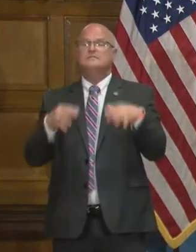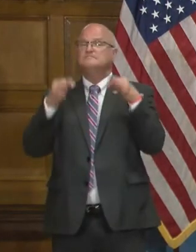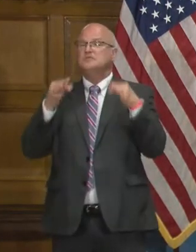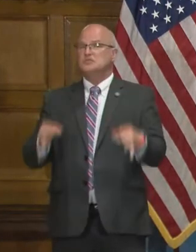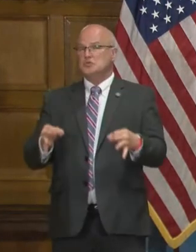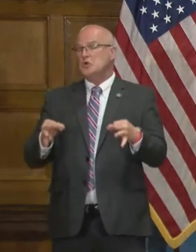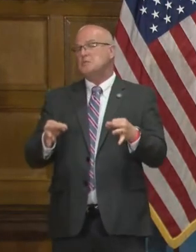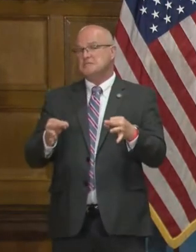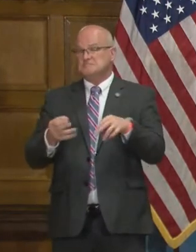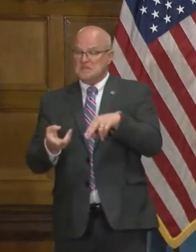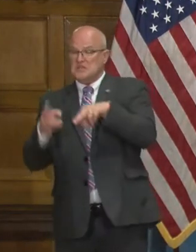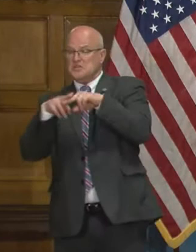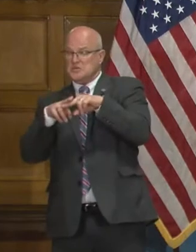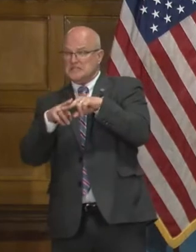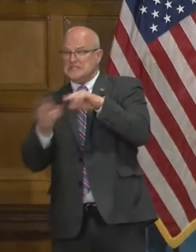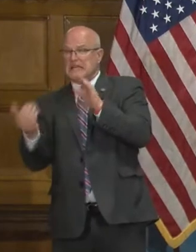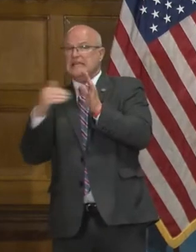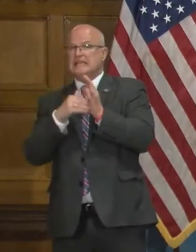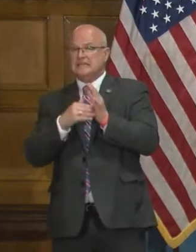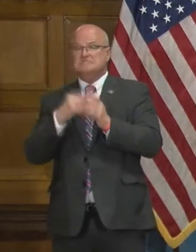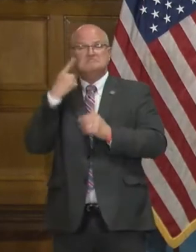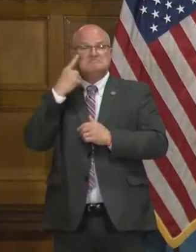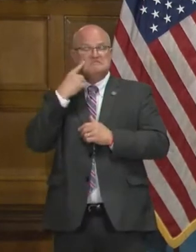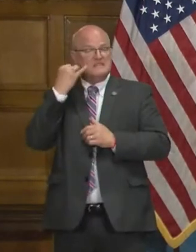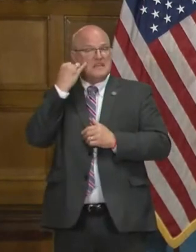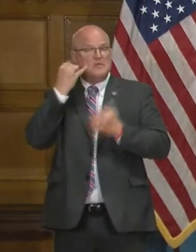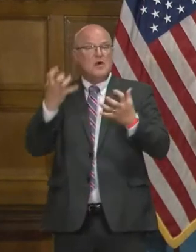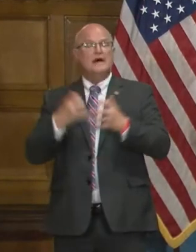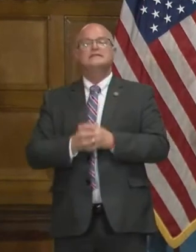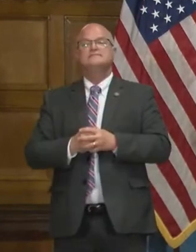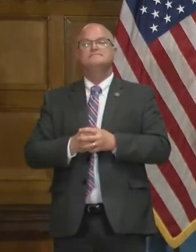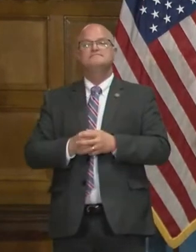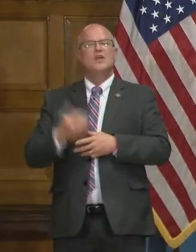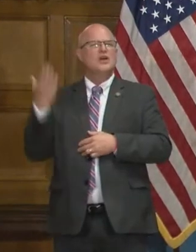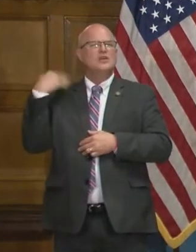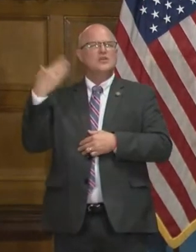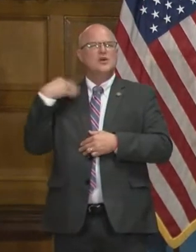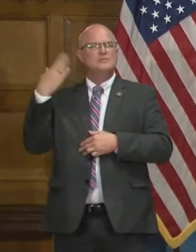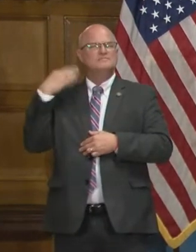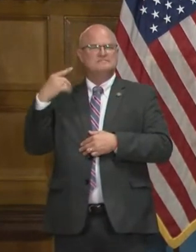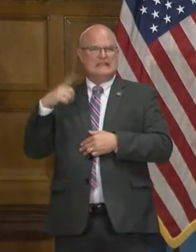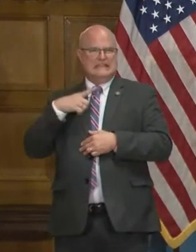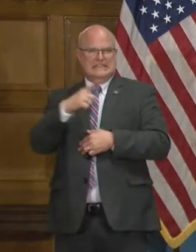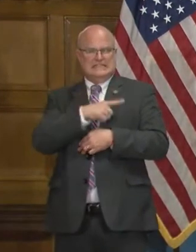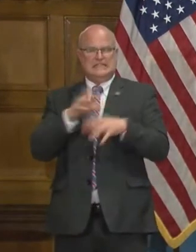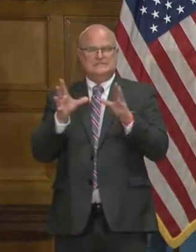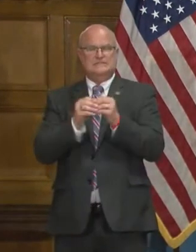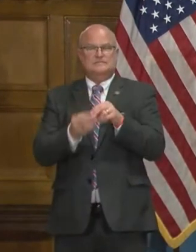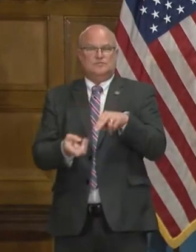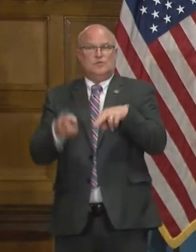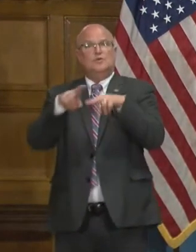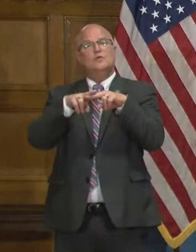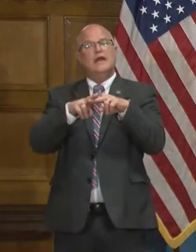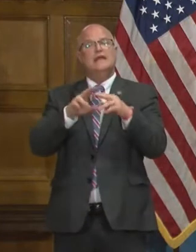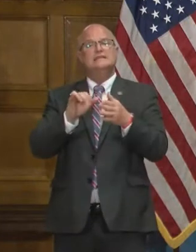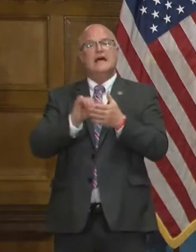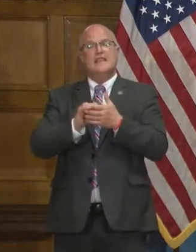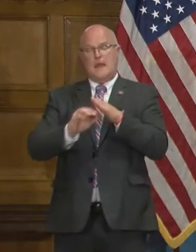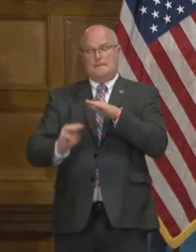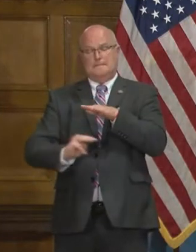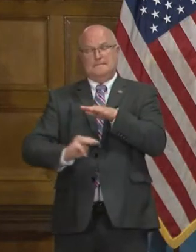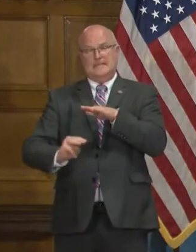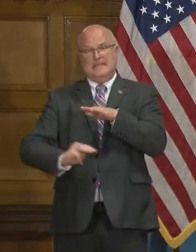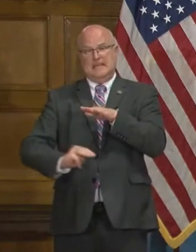determine whether that should be increased again. As you know, in previous legislative sessions, we raised the